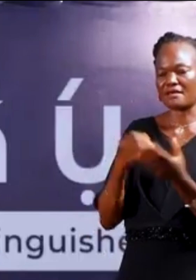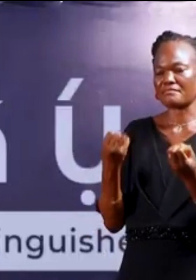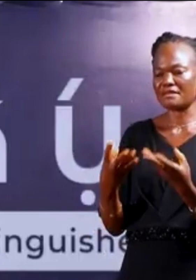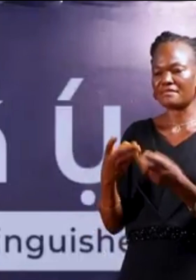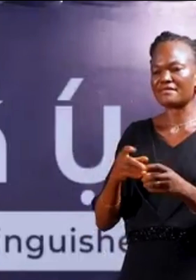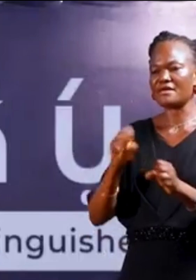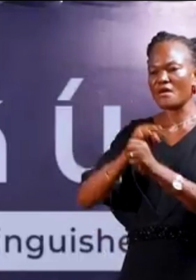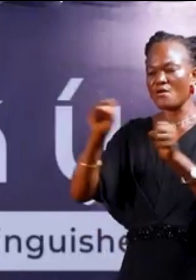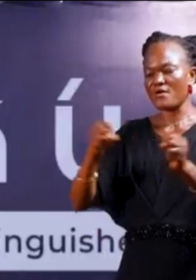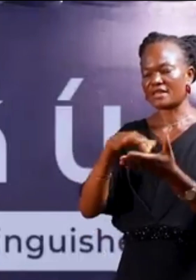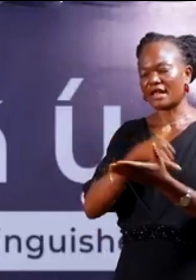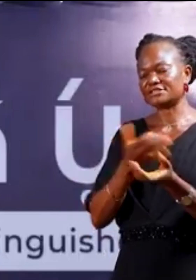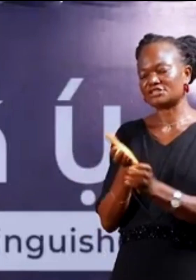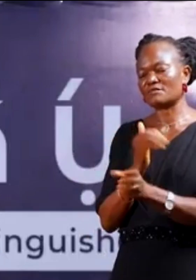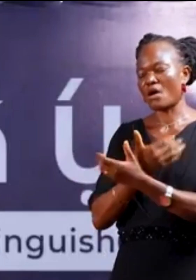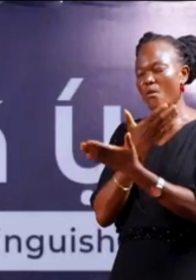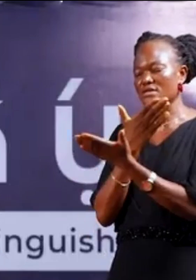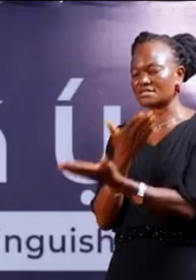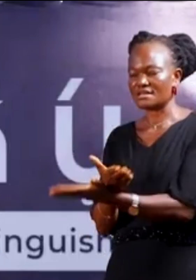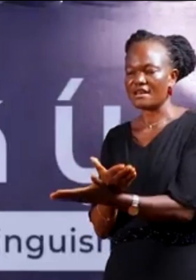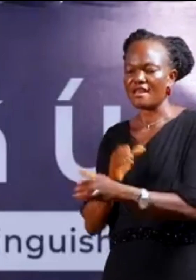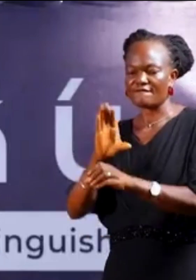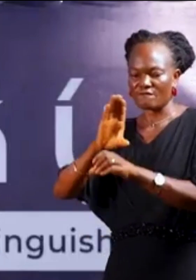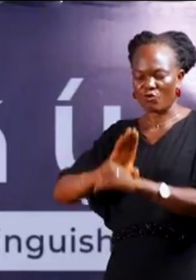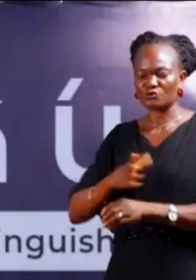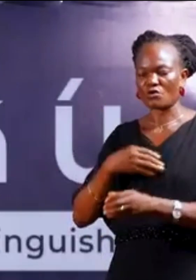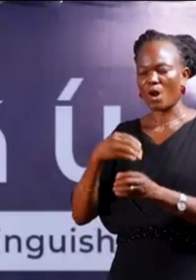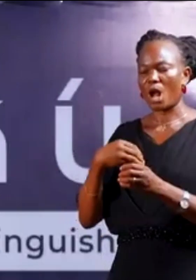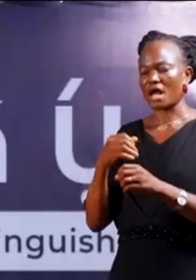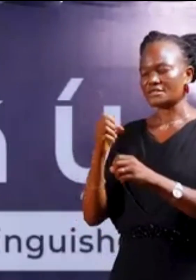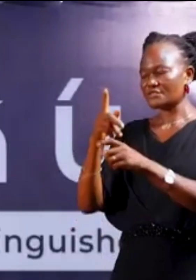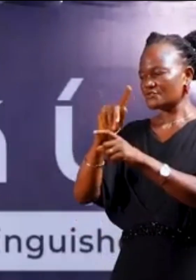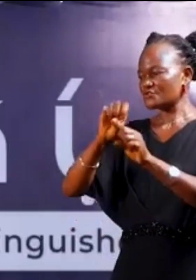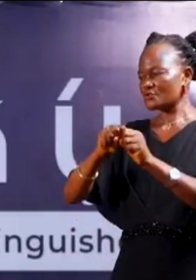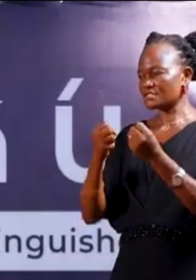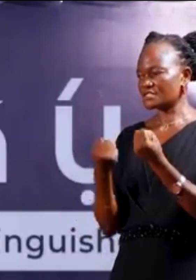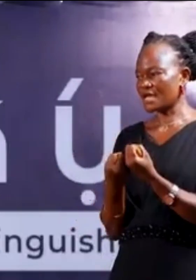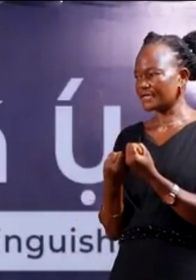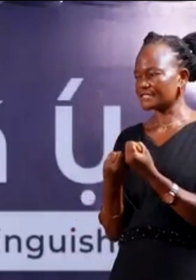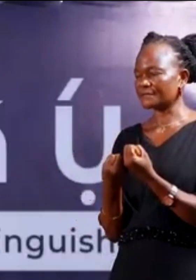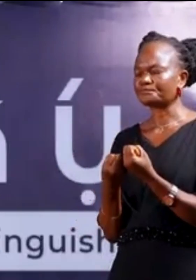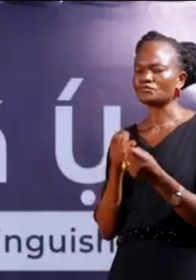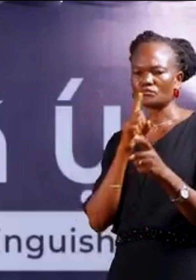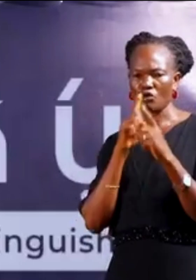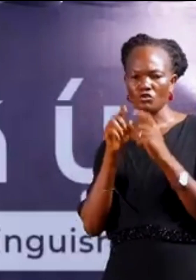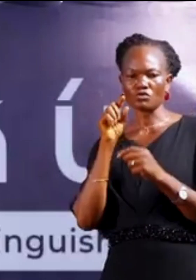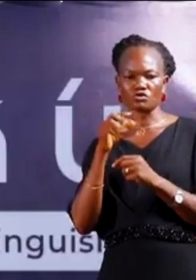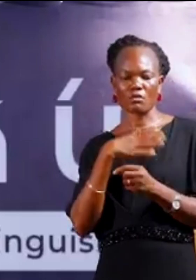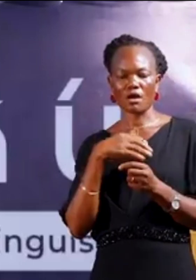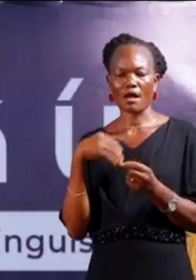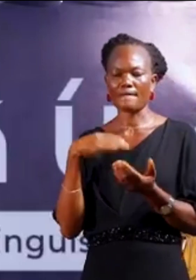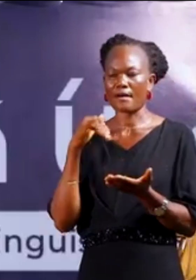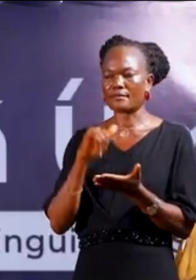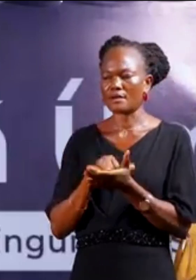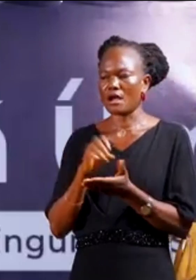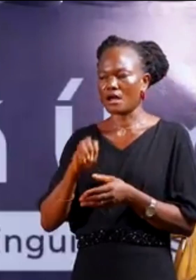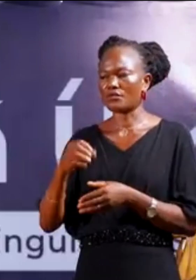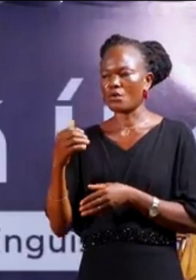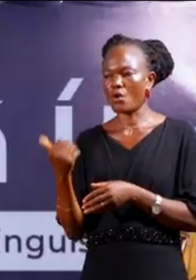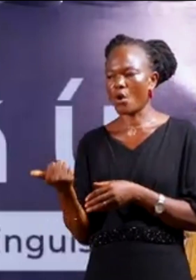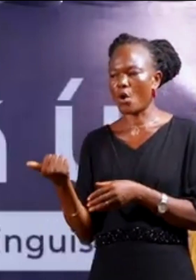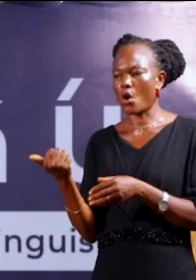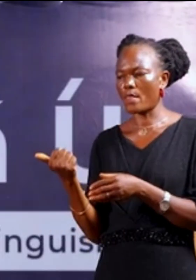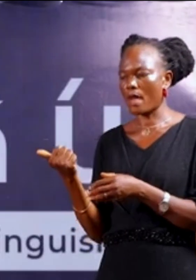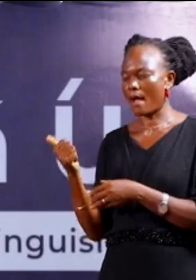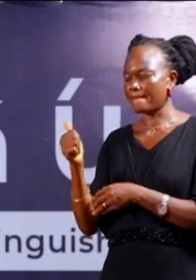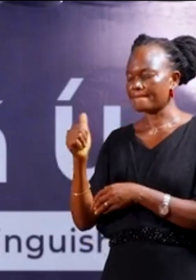the slave culture and society. I talked a little bit about the John Canoe and other